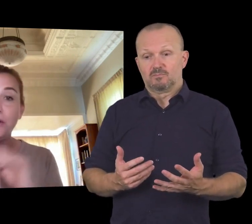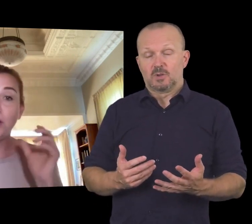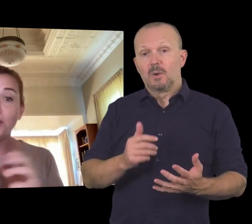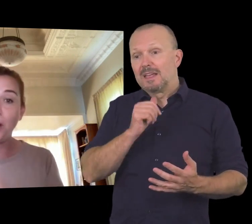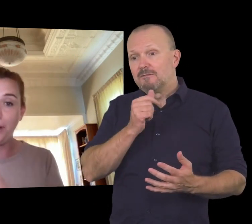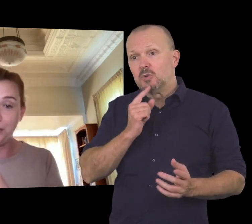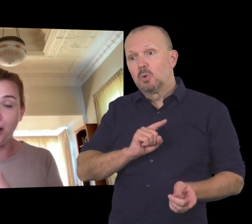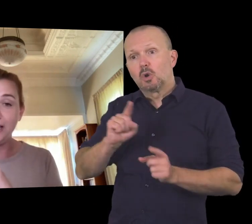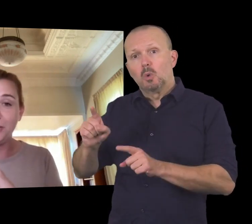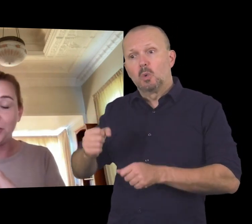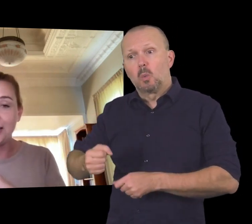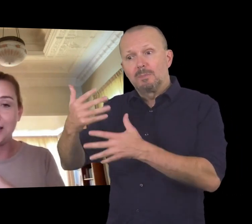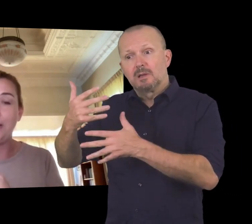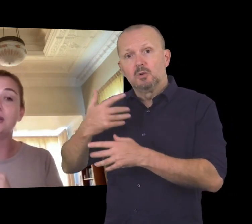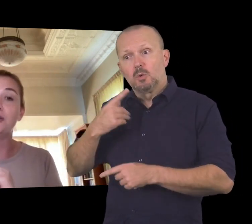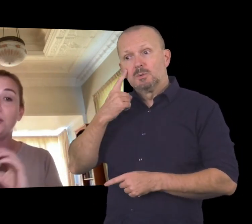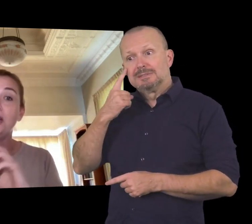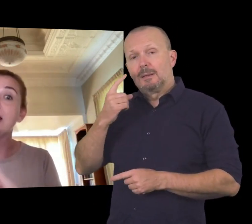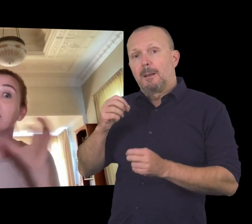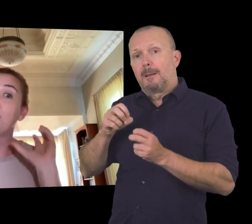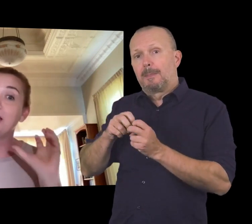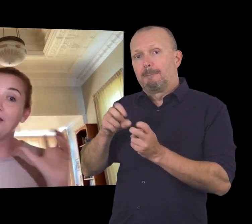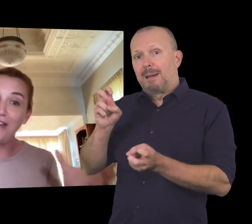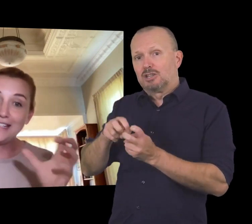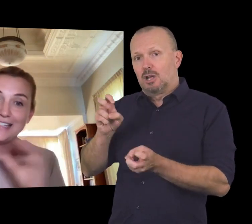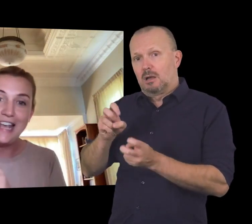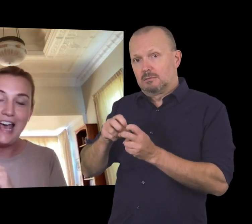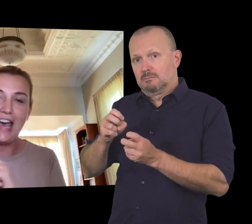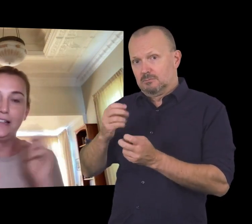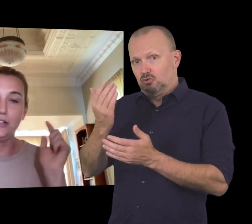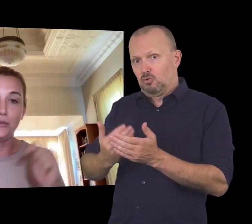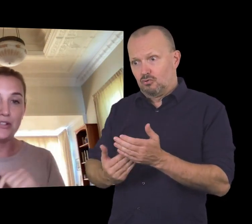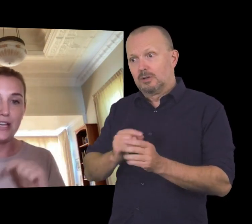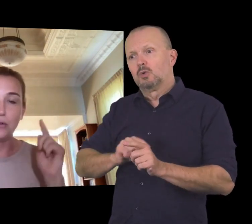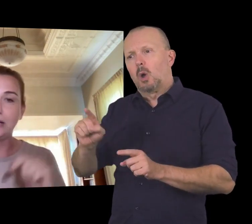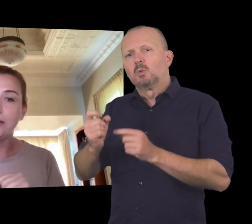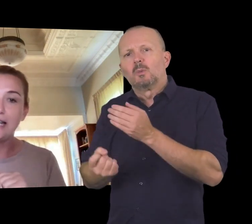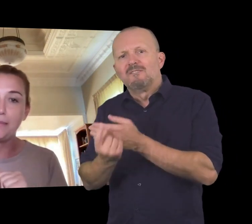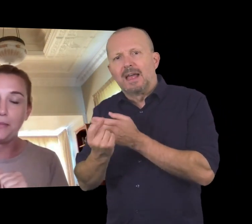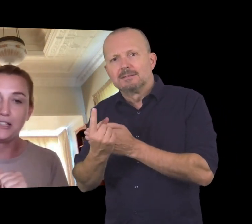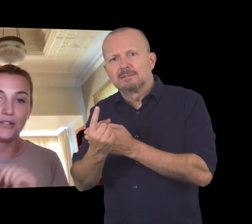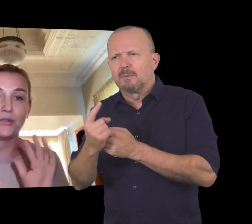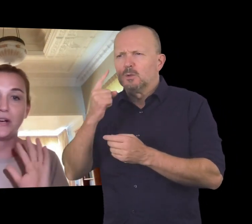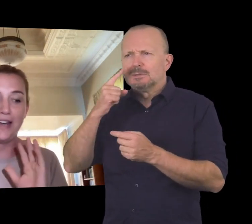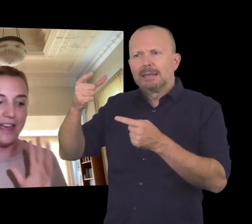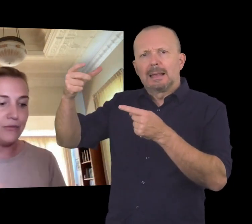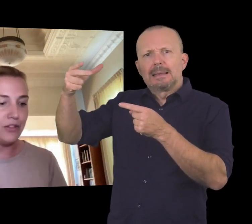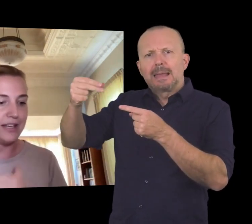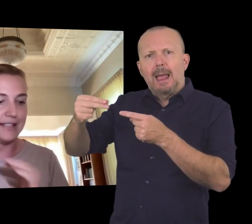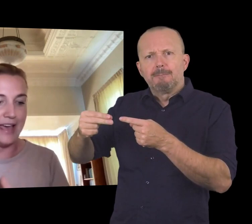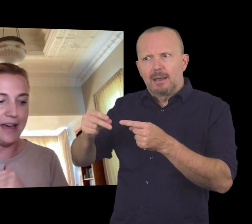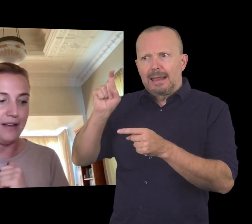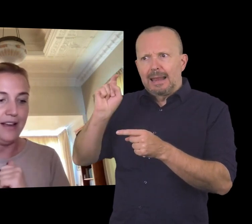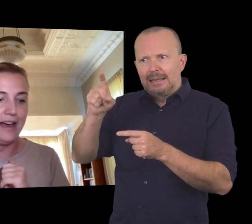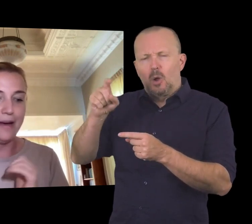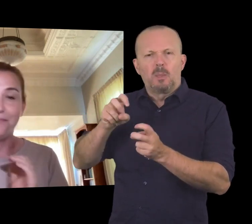So if you go to our website and you want to see the Badgers story, you need to go to the events, and you'll click on the tab, the Badgers story, and everything